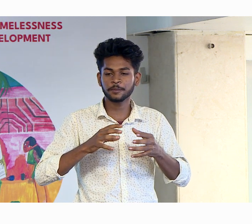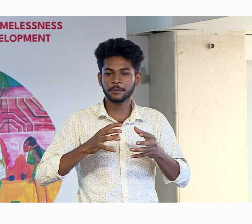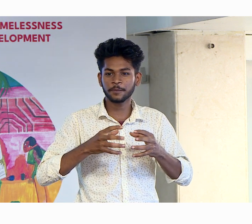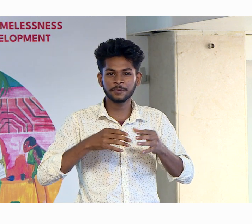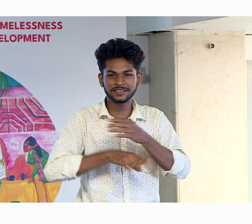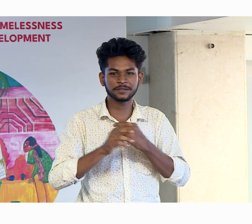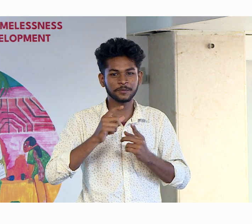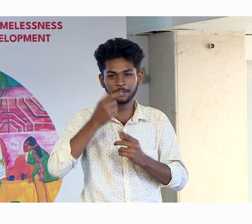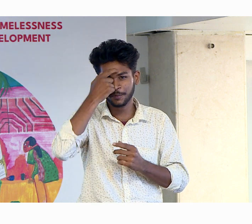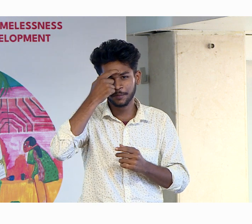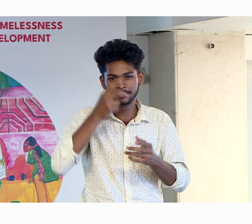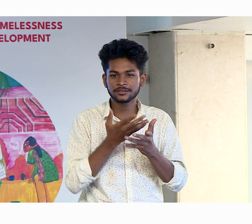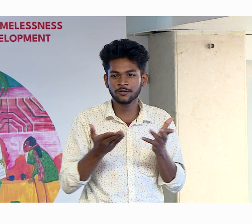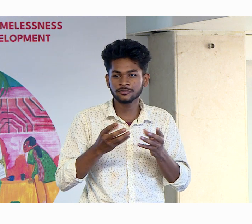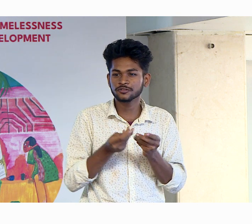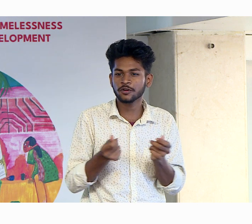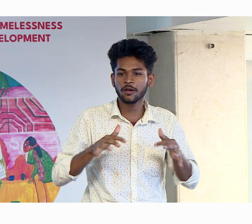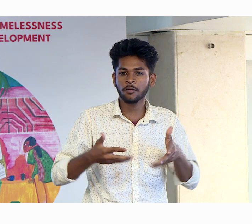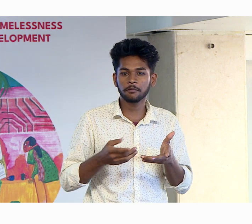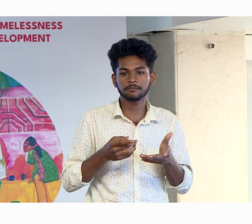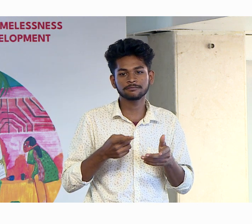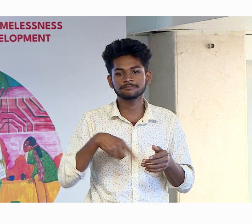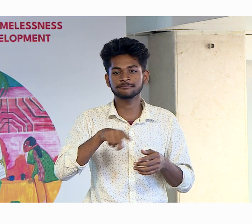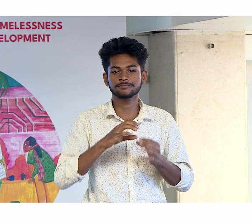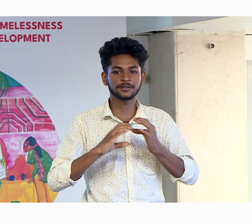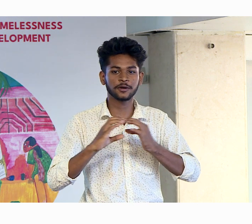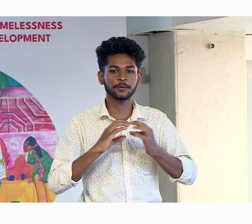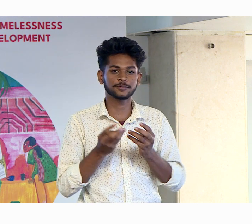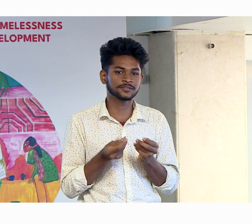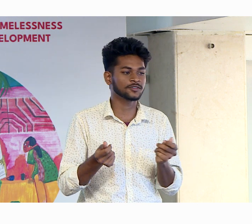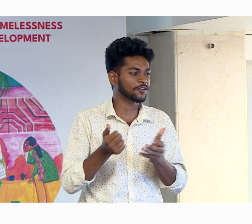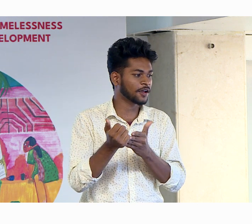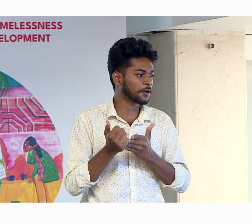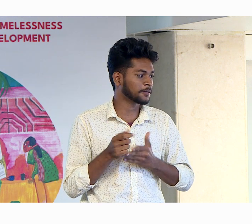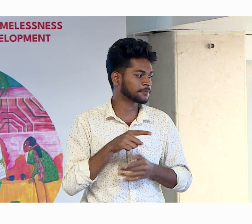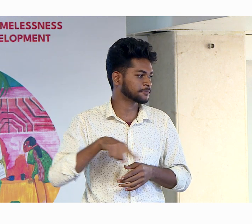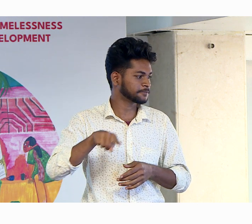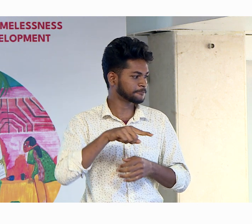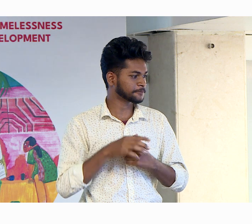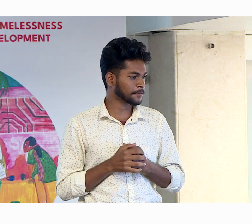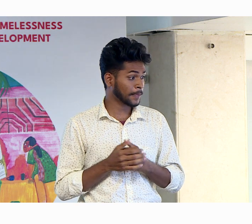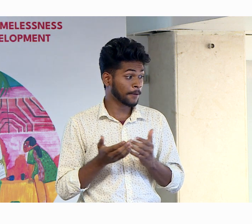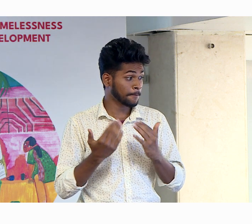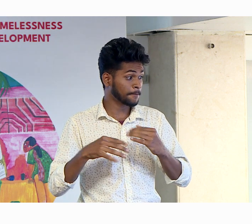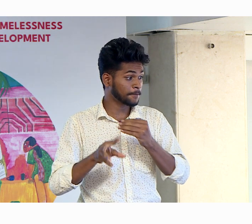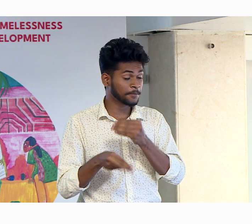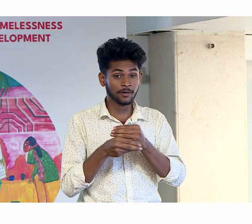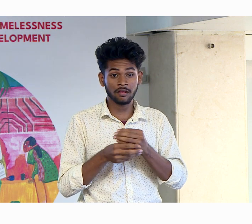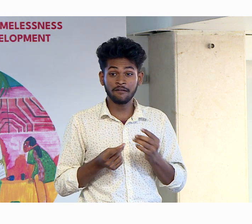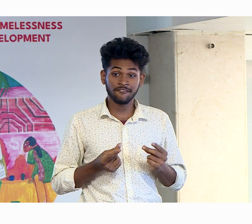about their lifestyle and the way they work. And I'm really sorry for the strange noise you're hearing in the background, but it is our dog who's